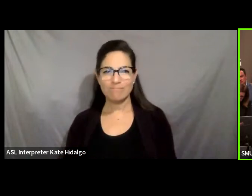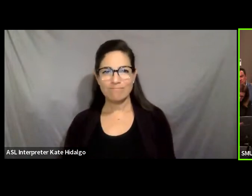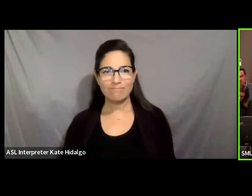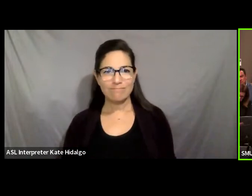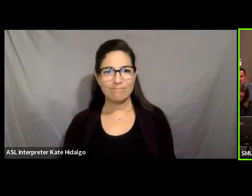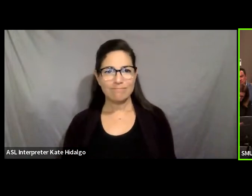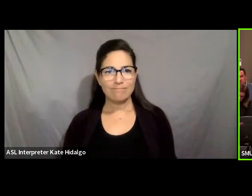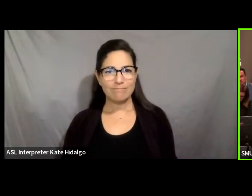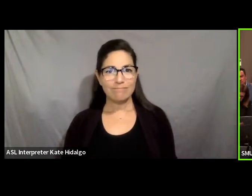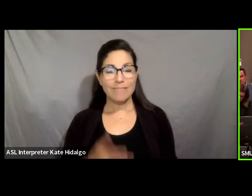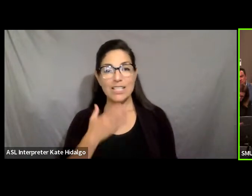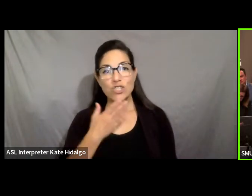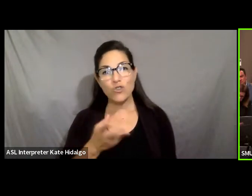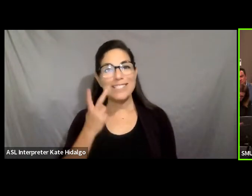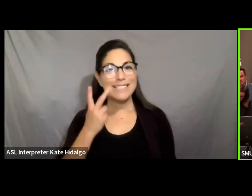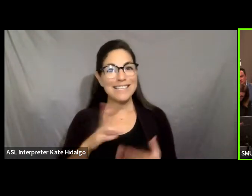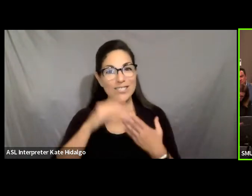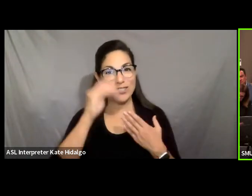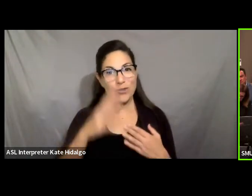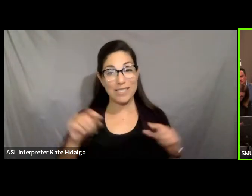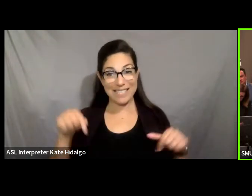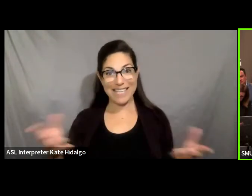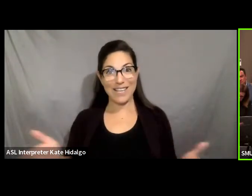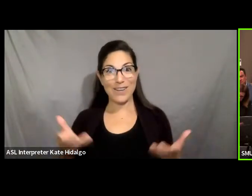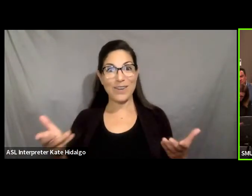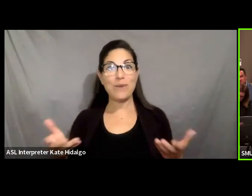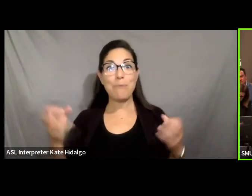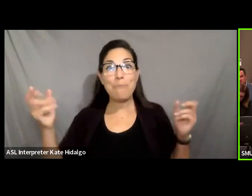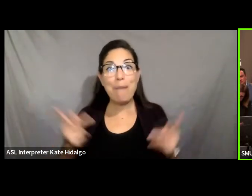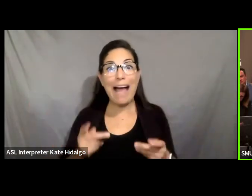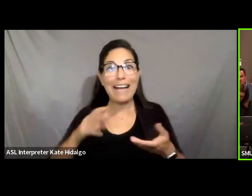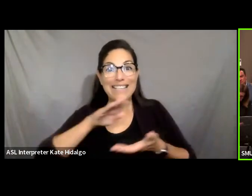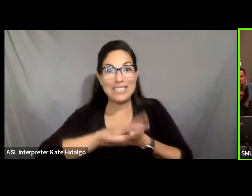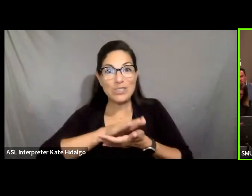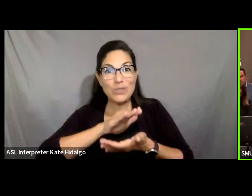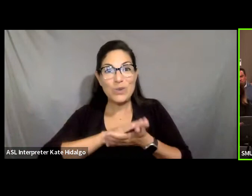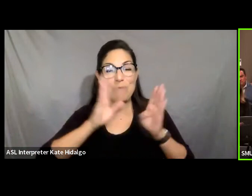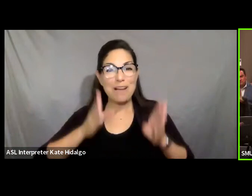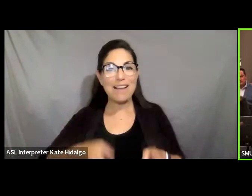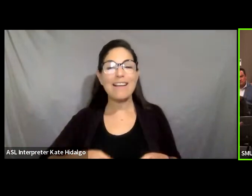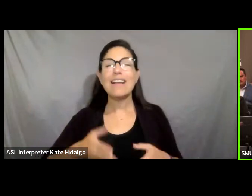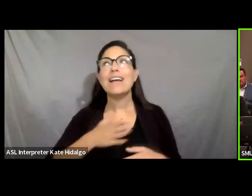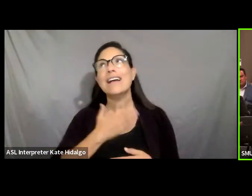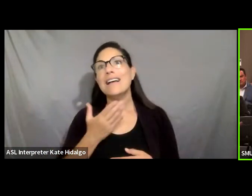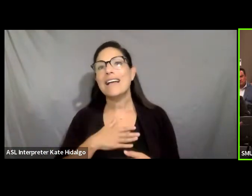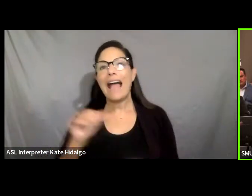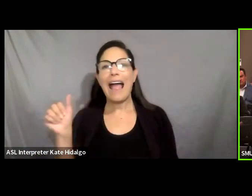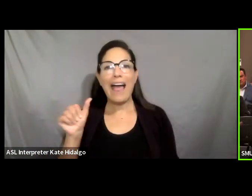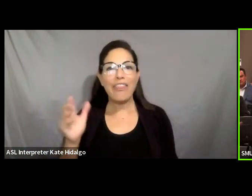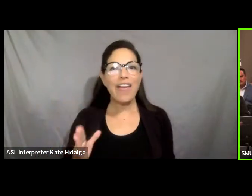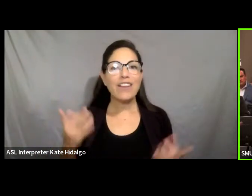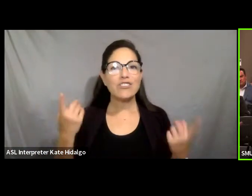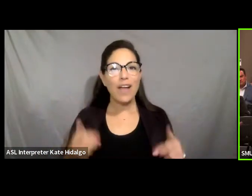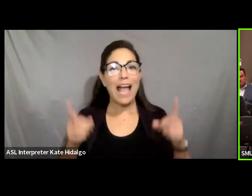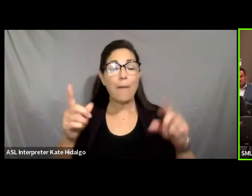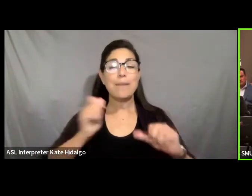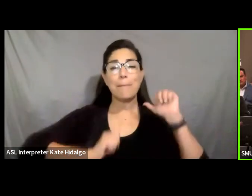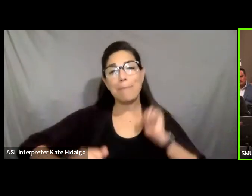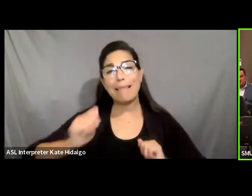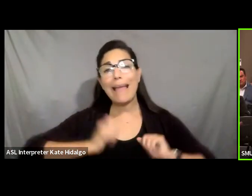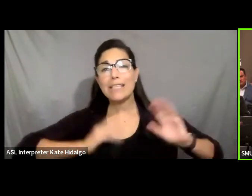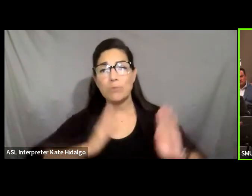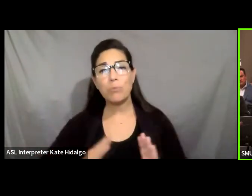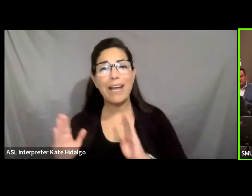nice to see the students on campus. It's nice to know that athletics are happening and plays are being prepared